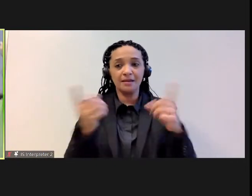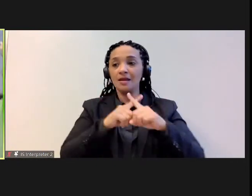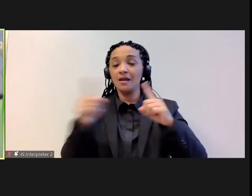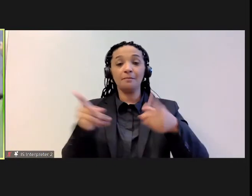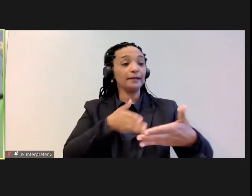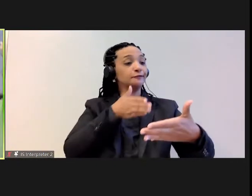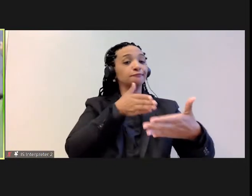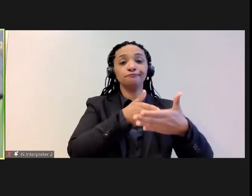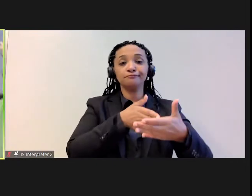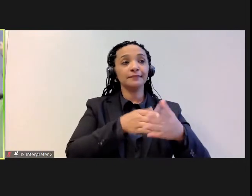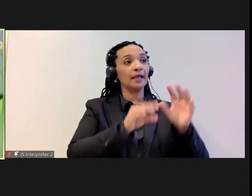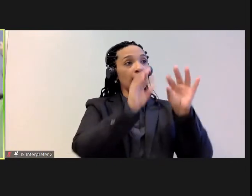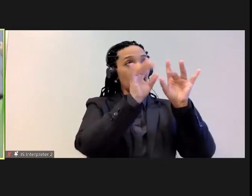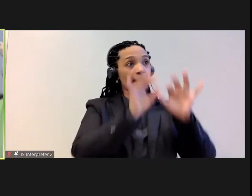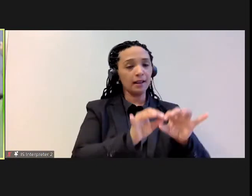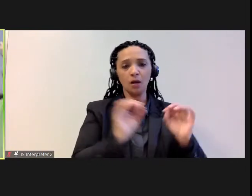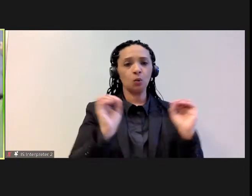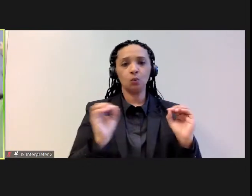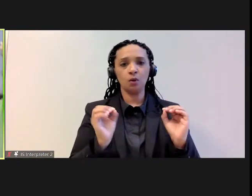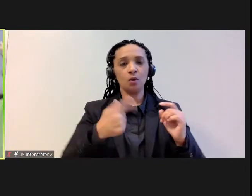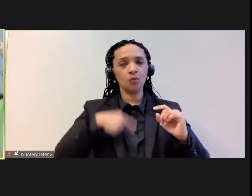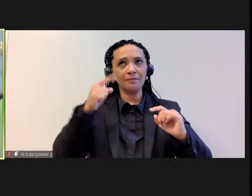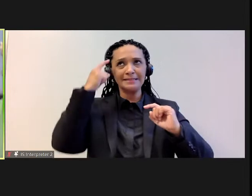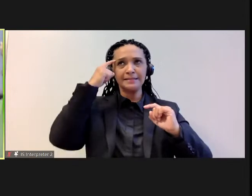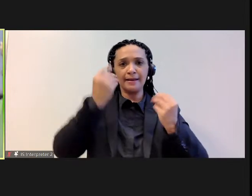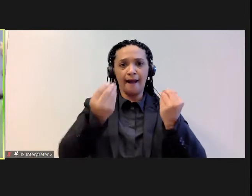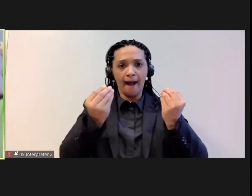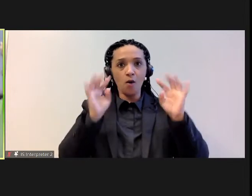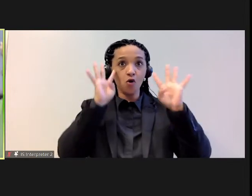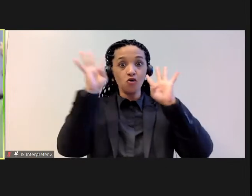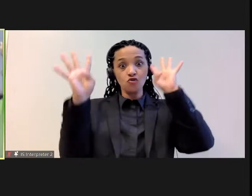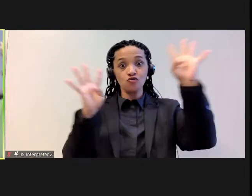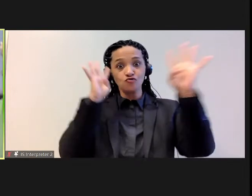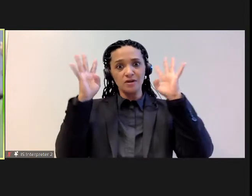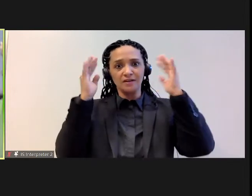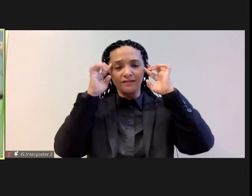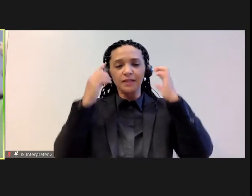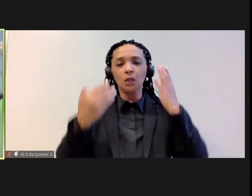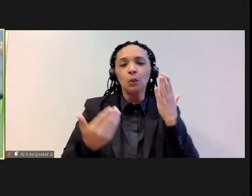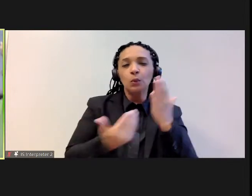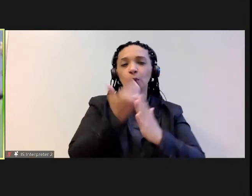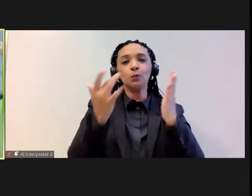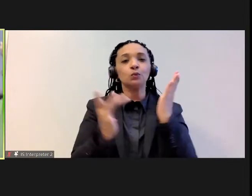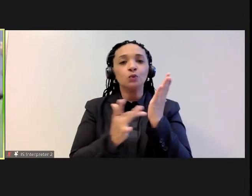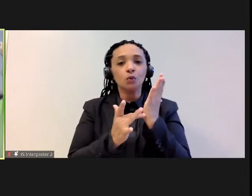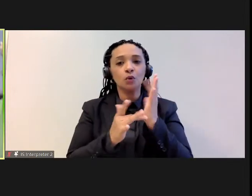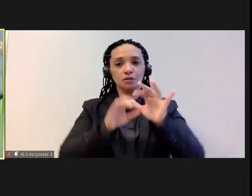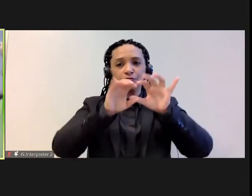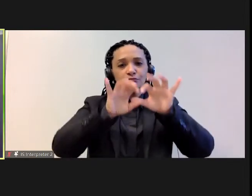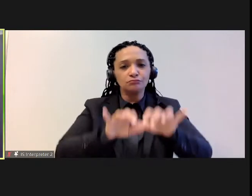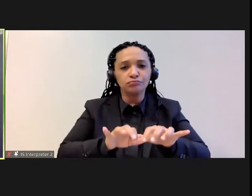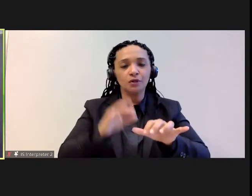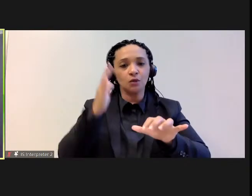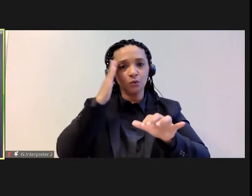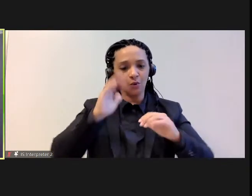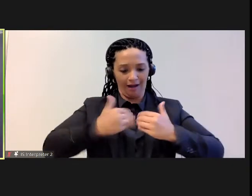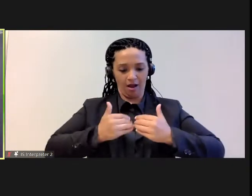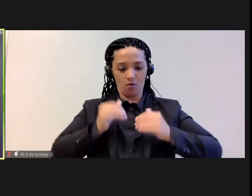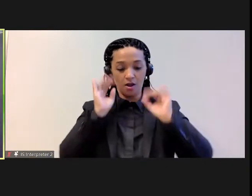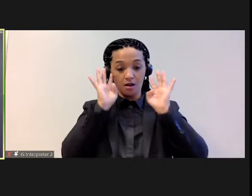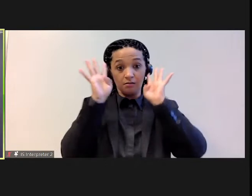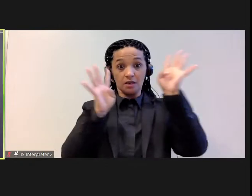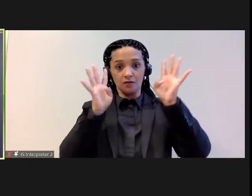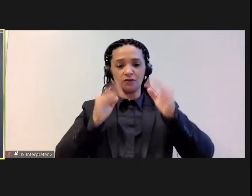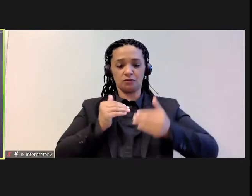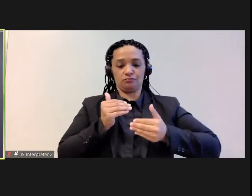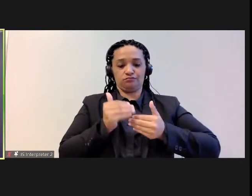anyone. So we need to be very creative in how we actually integrate and use technology to make sure that we actually drive, innovations and